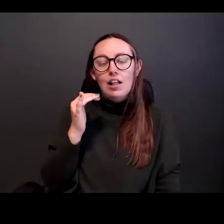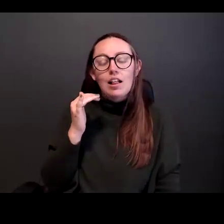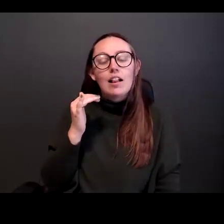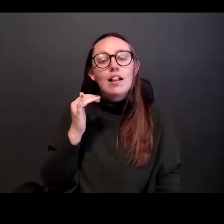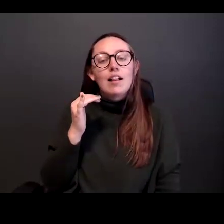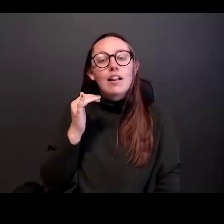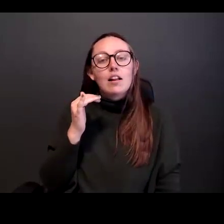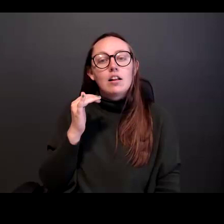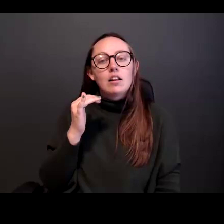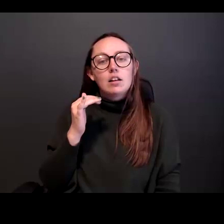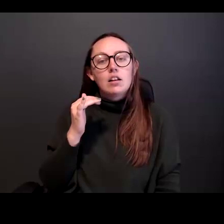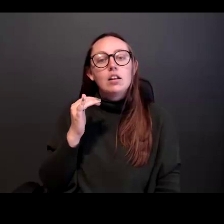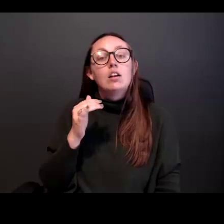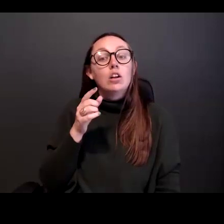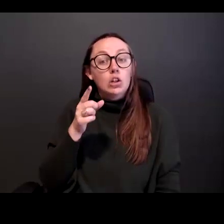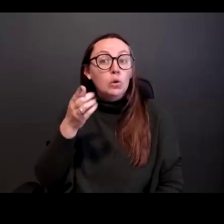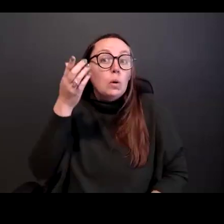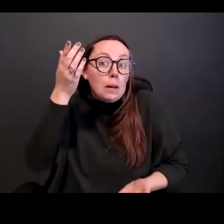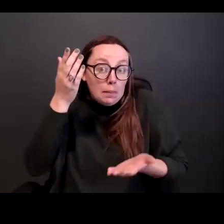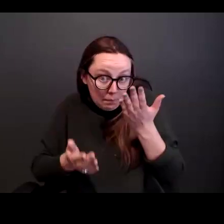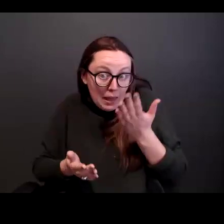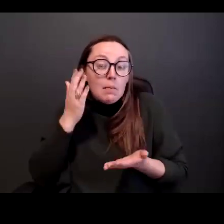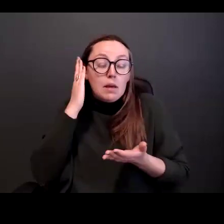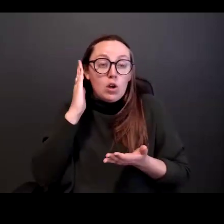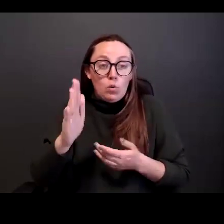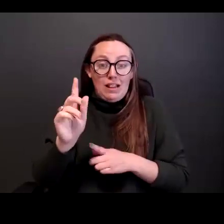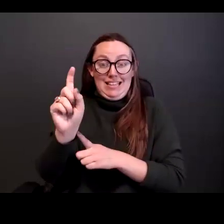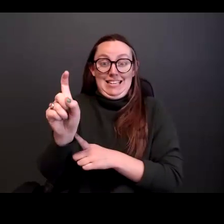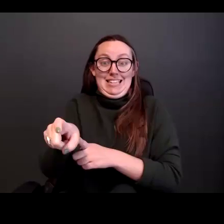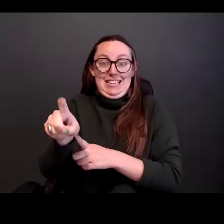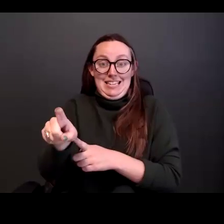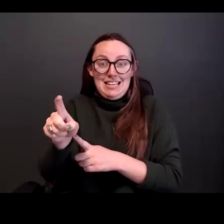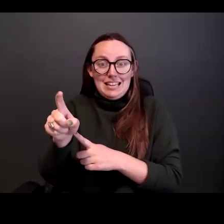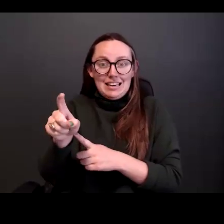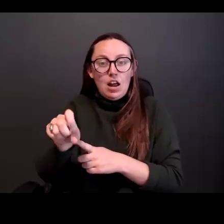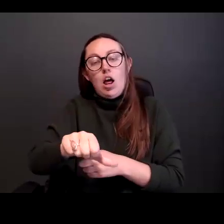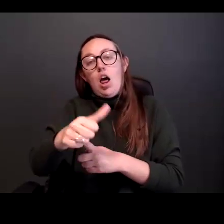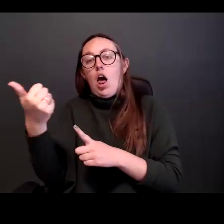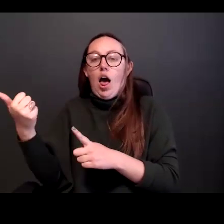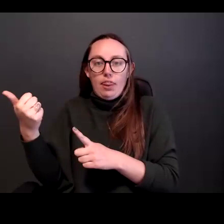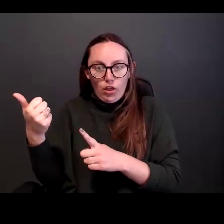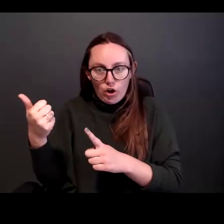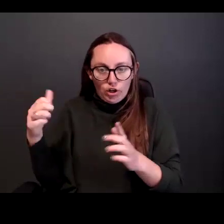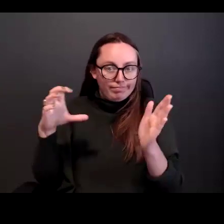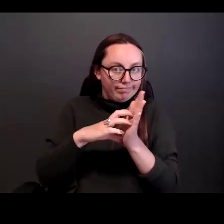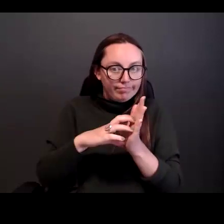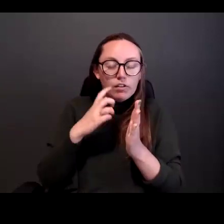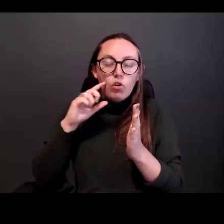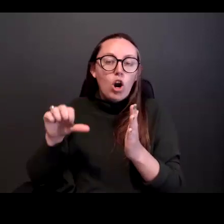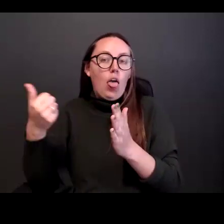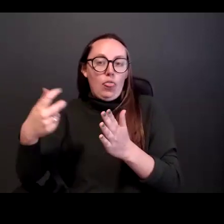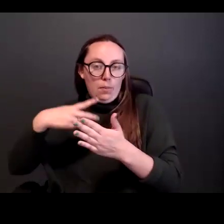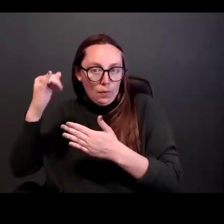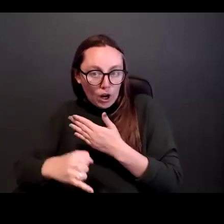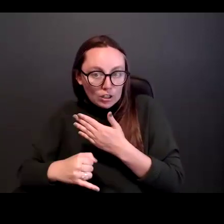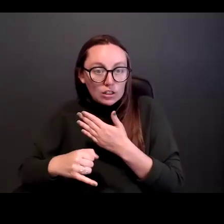going to potentially need the other monologues for other projects. And there's nothing wrong with holding